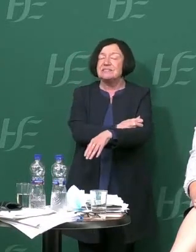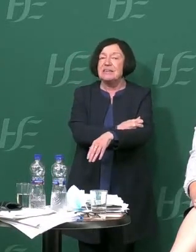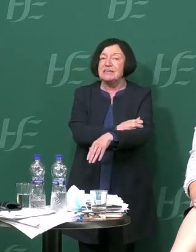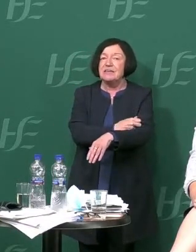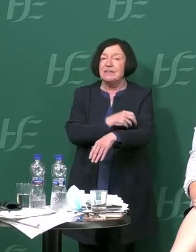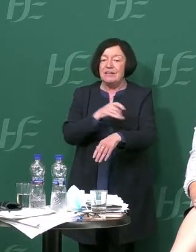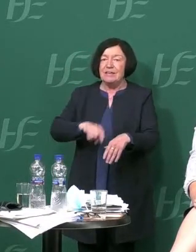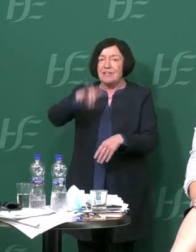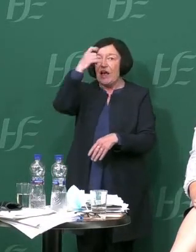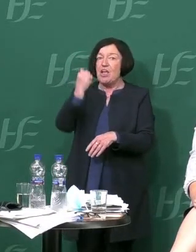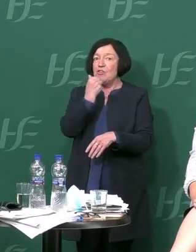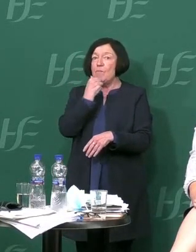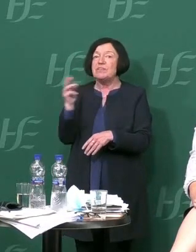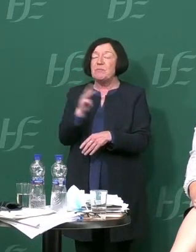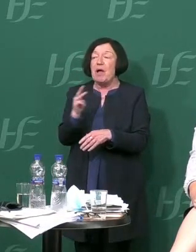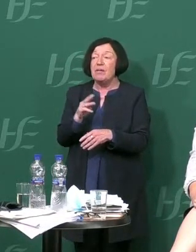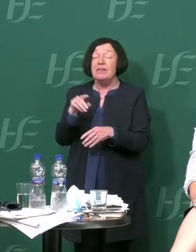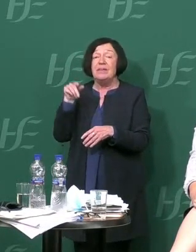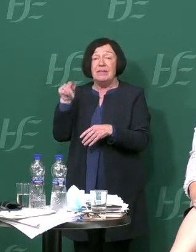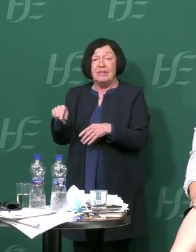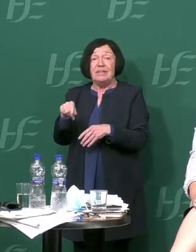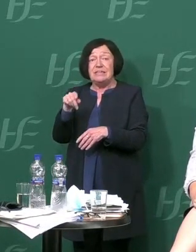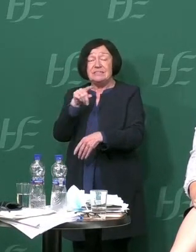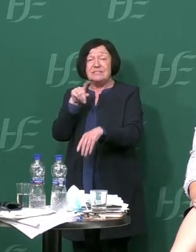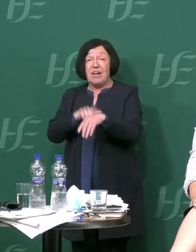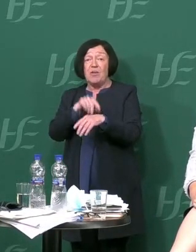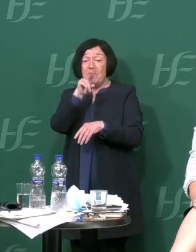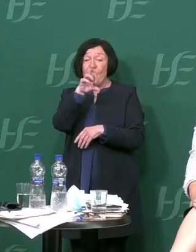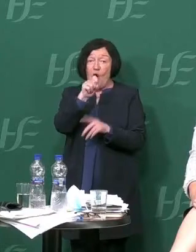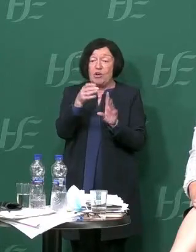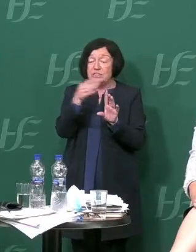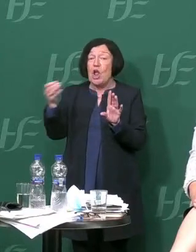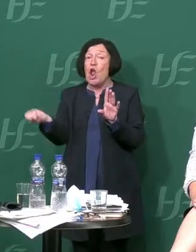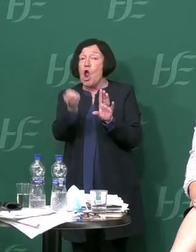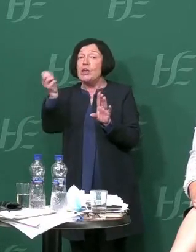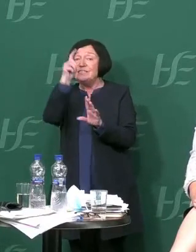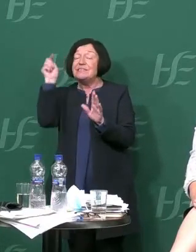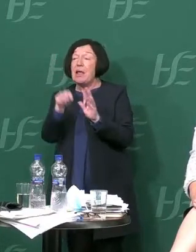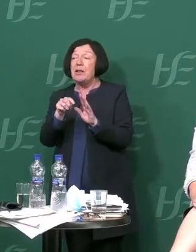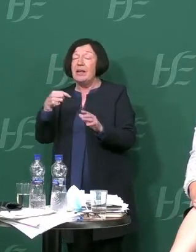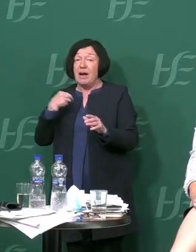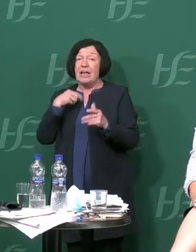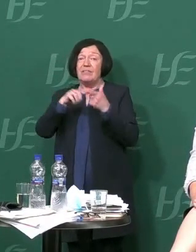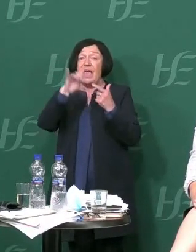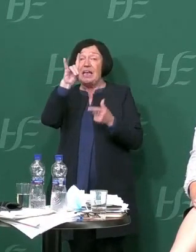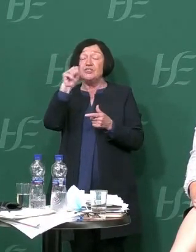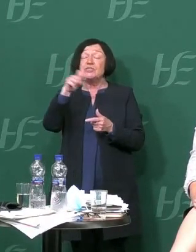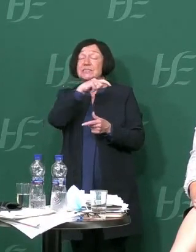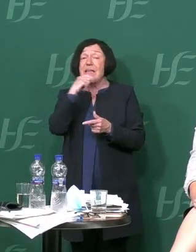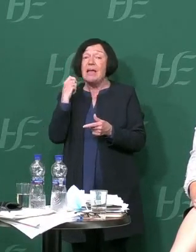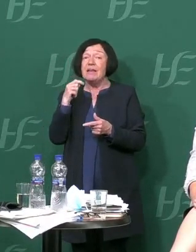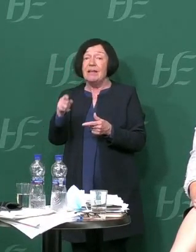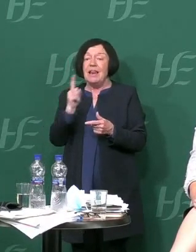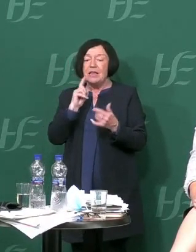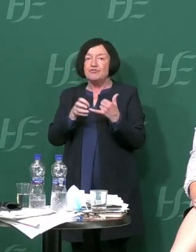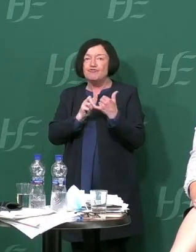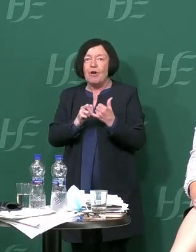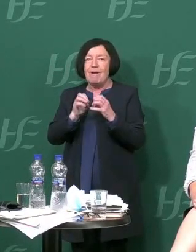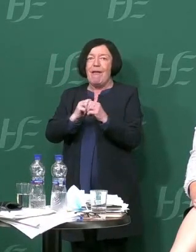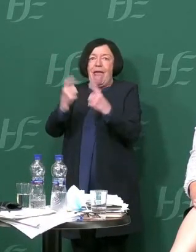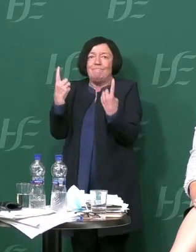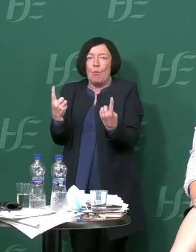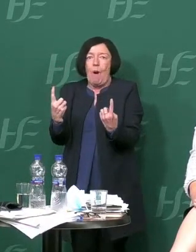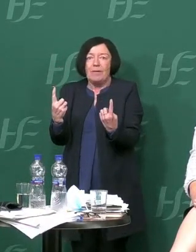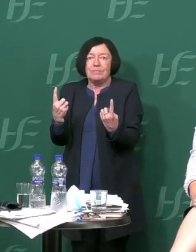we can. So in early September, I and the HSE are saying let's try get everybody to